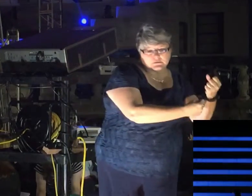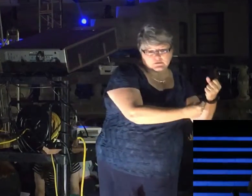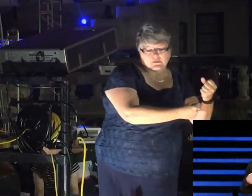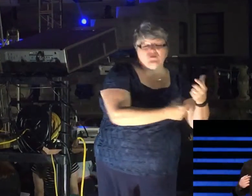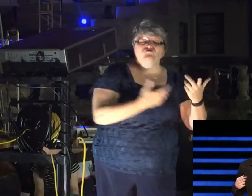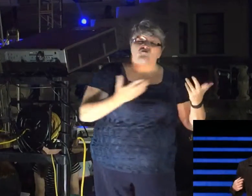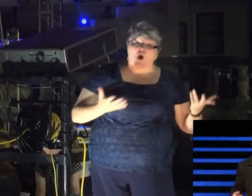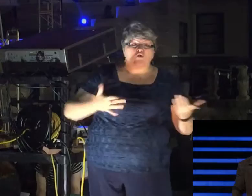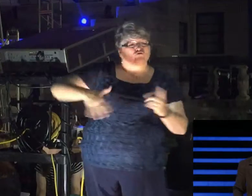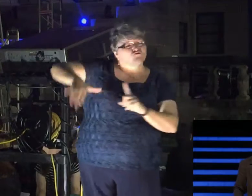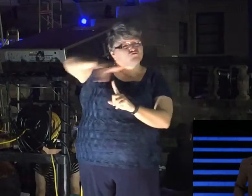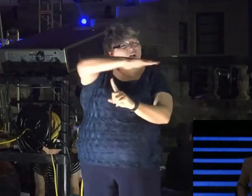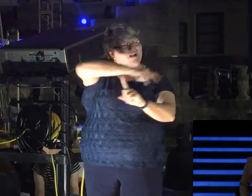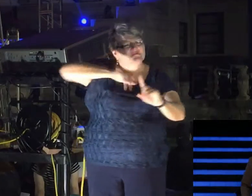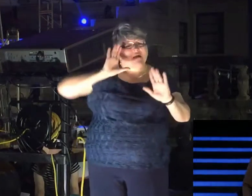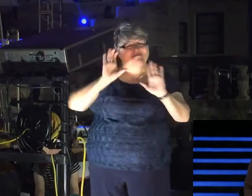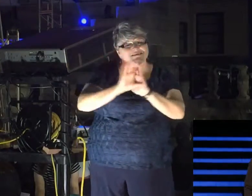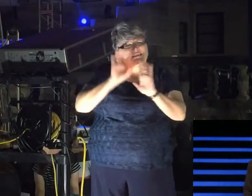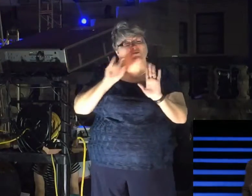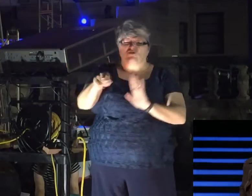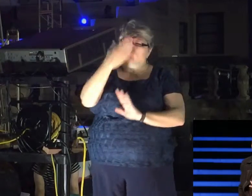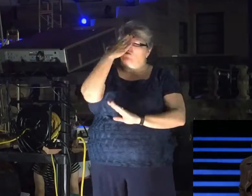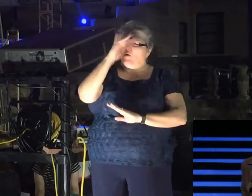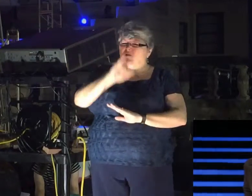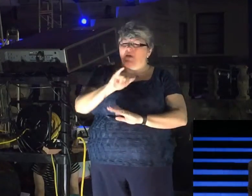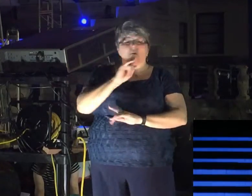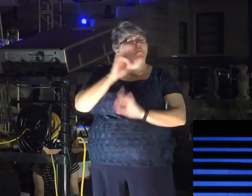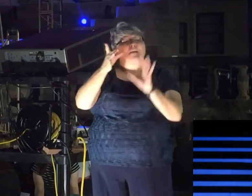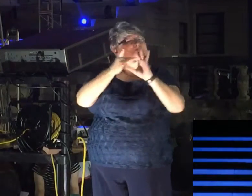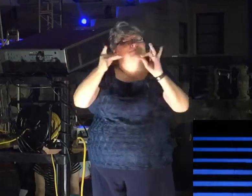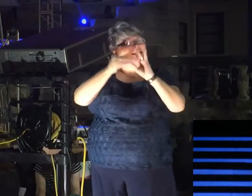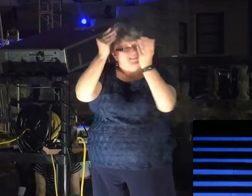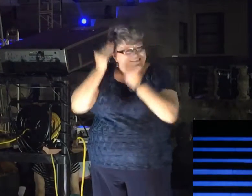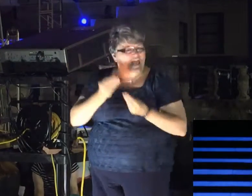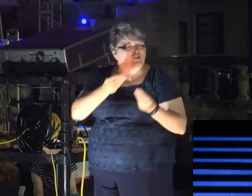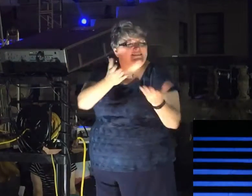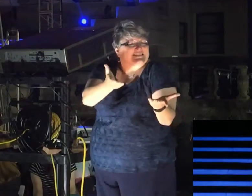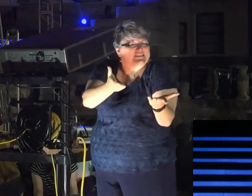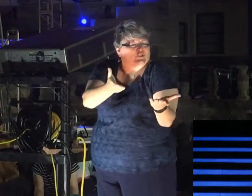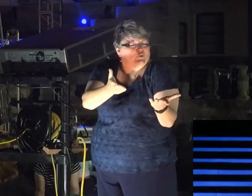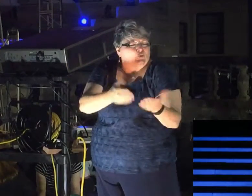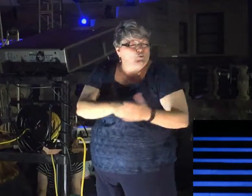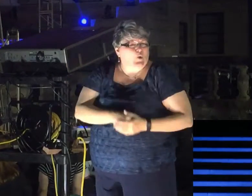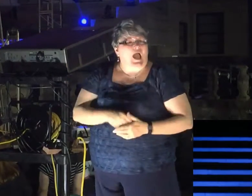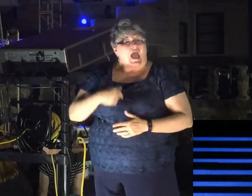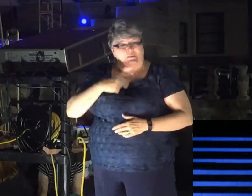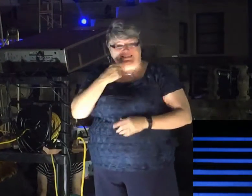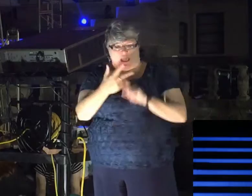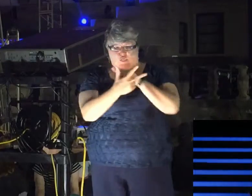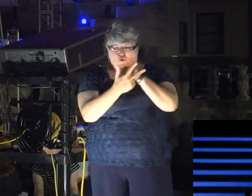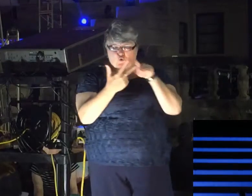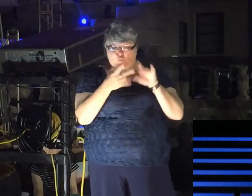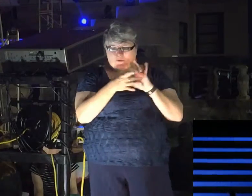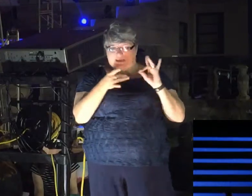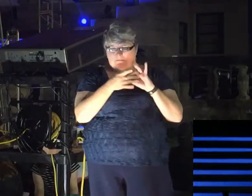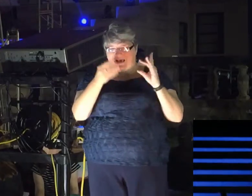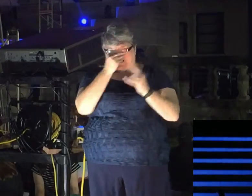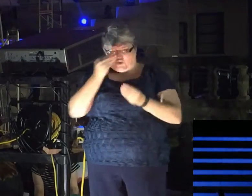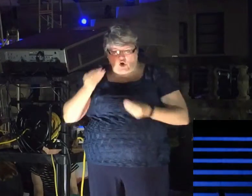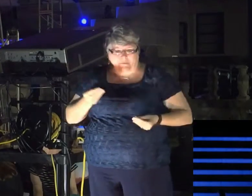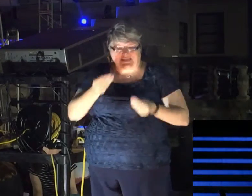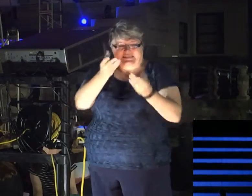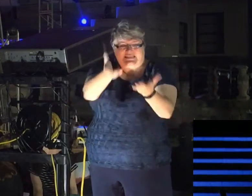enticing. And so you're surrounded by these images, and you know that, but what are the messages they're sending to you? Basically, I would say